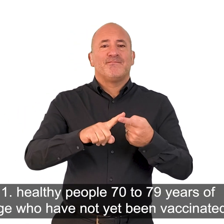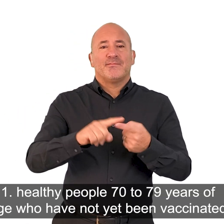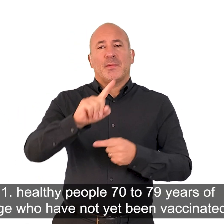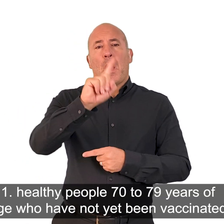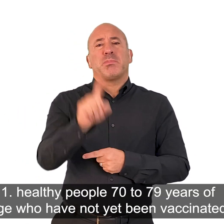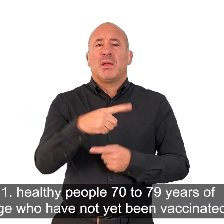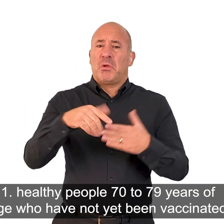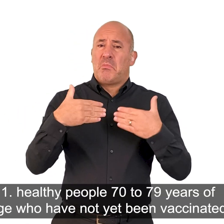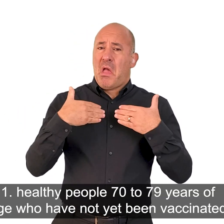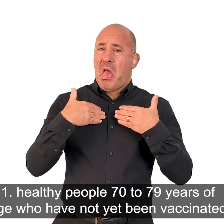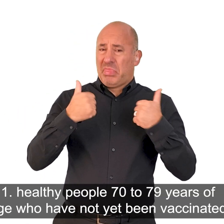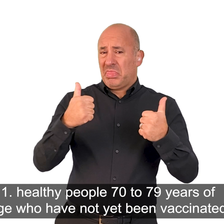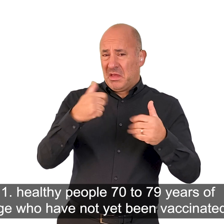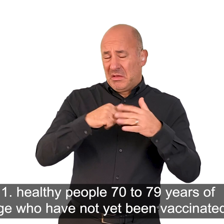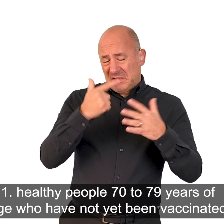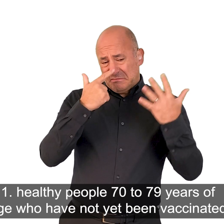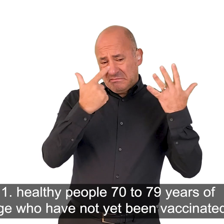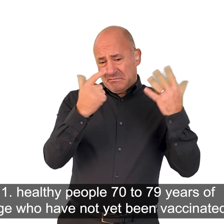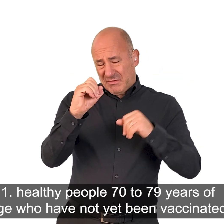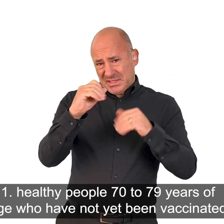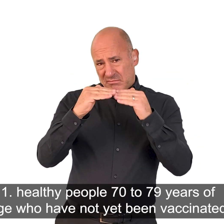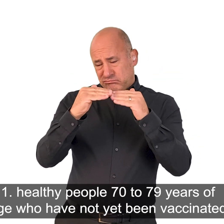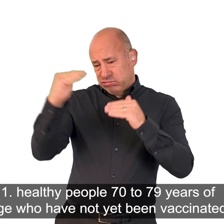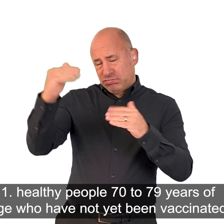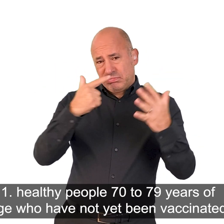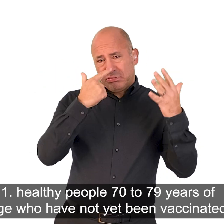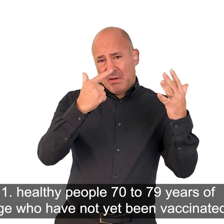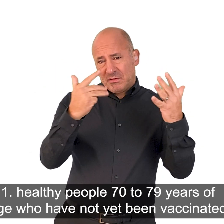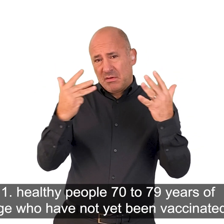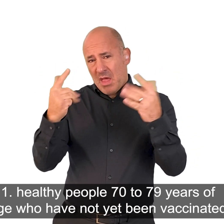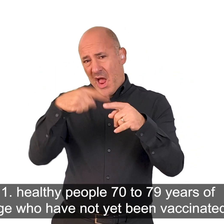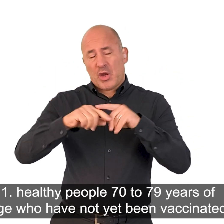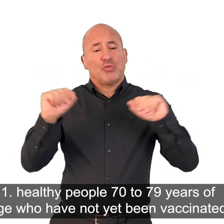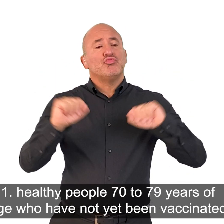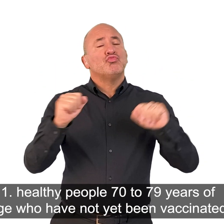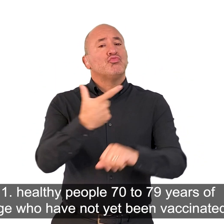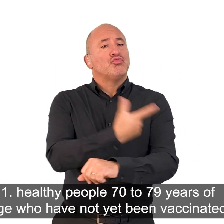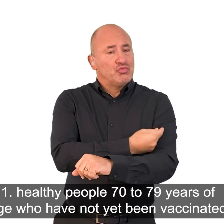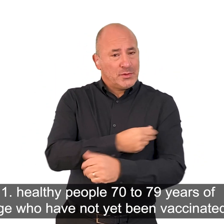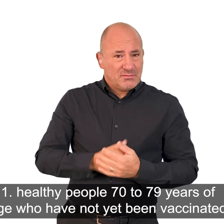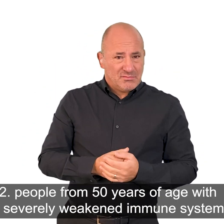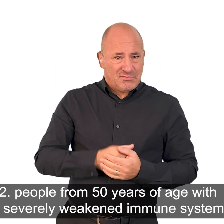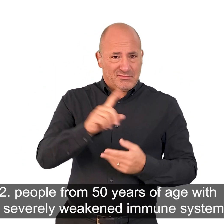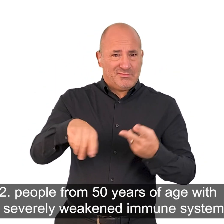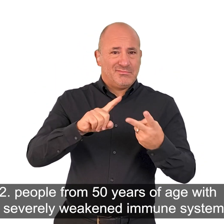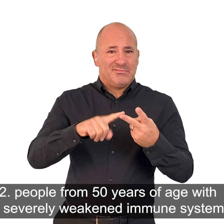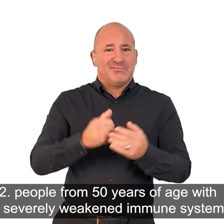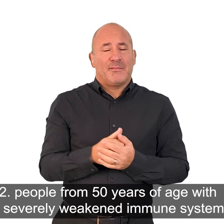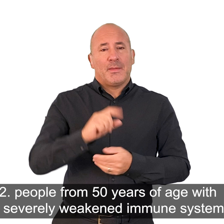1. Healthy people 70 to 79 years of age who have not yet been vaccinated. 2. People